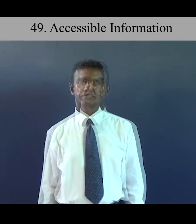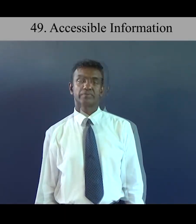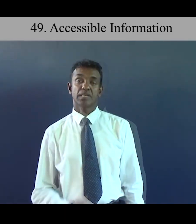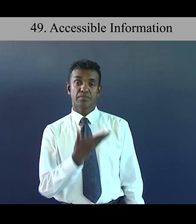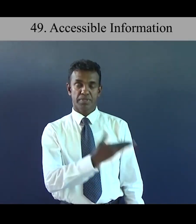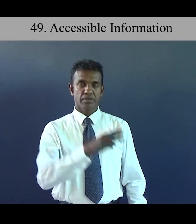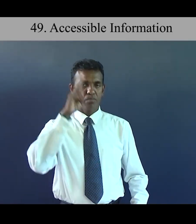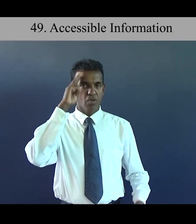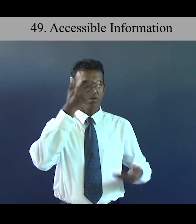understand formats.